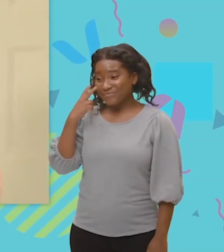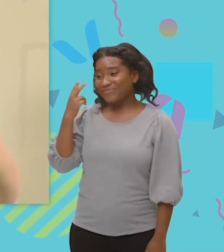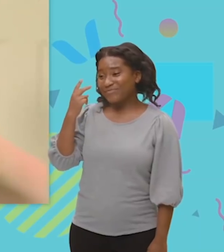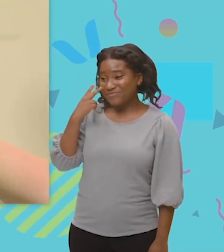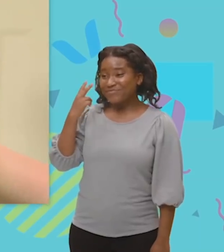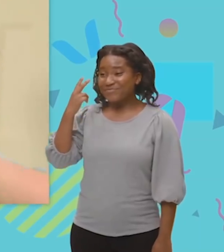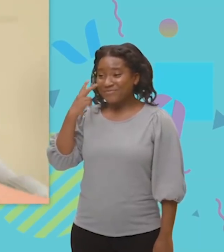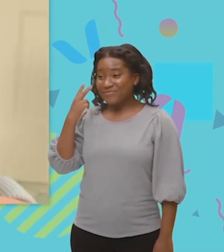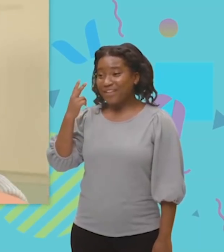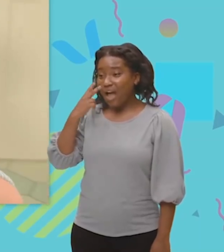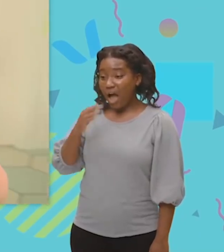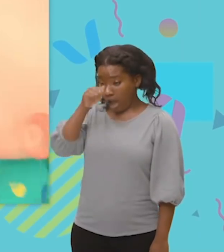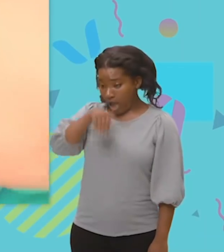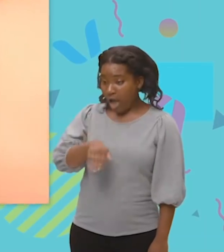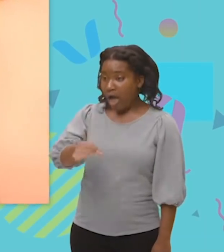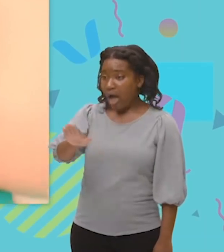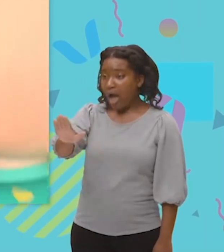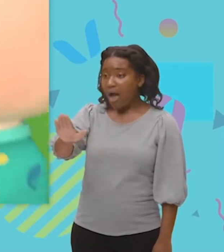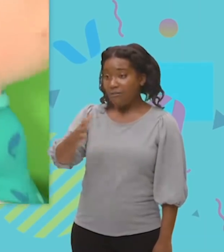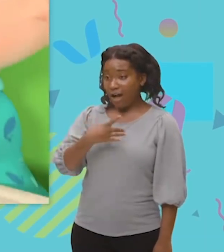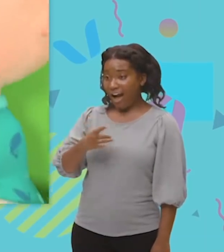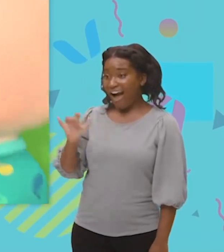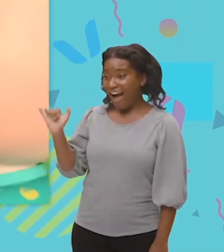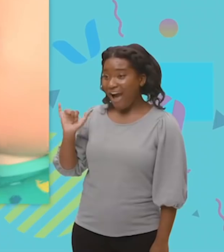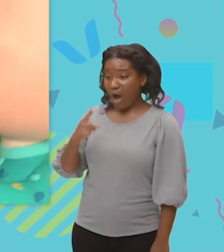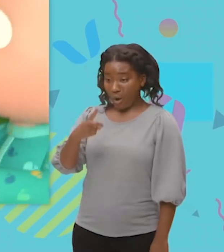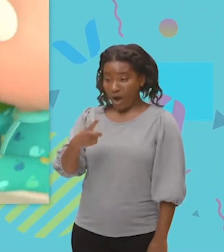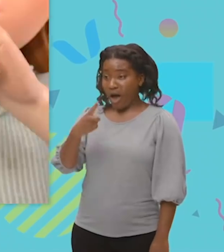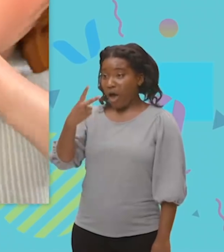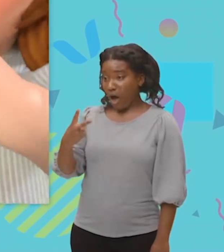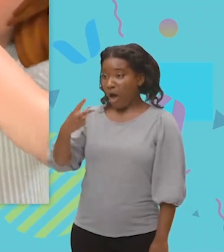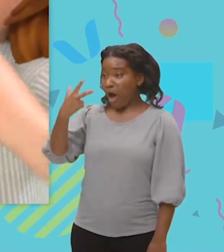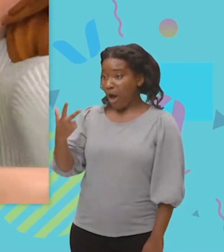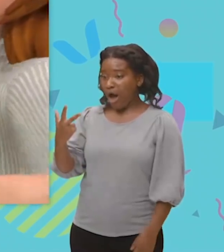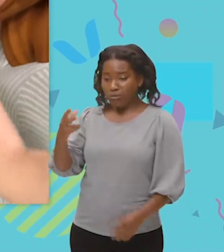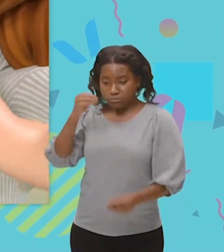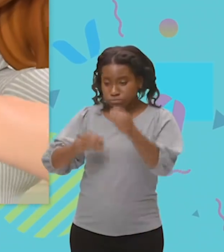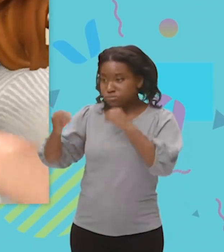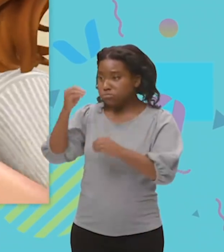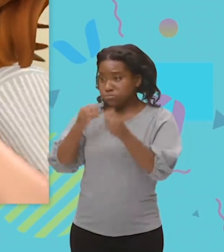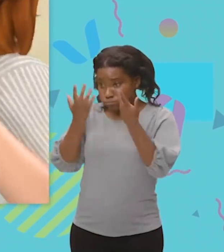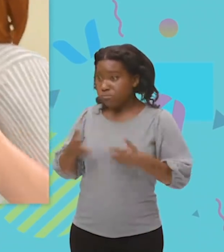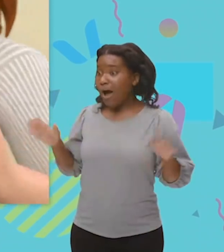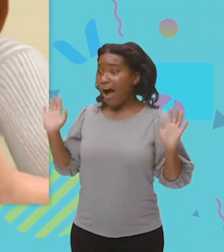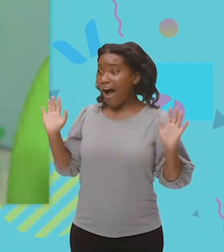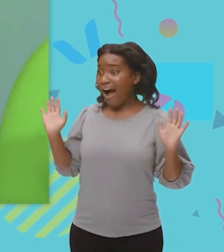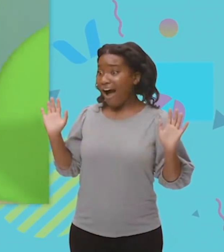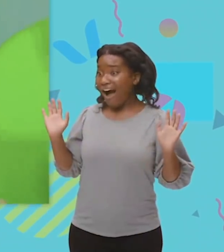See, see, elephant likes them too. 1, 2, 3, he ate them up,